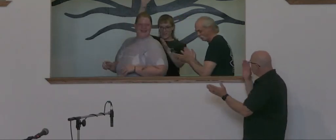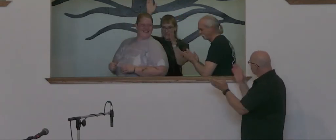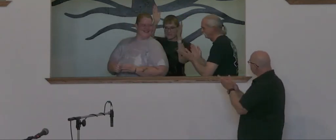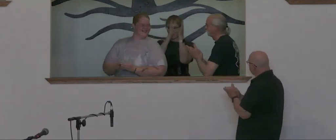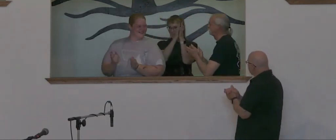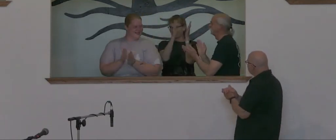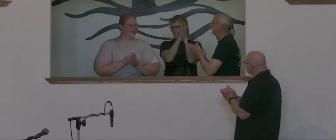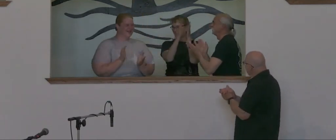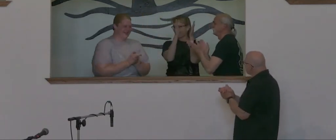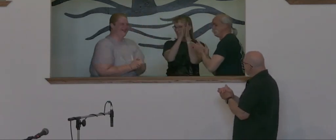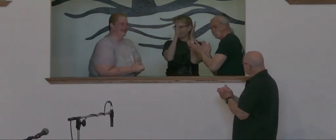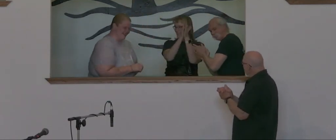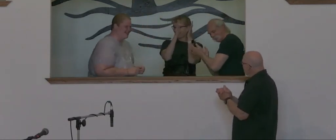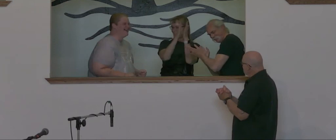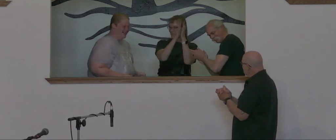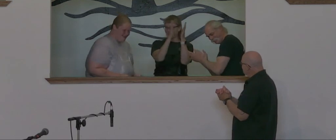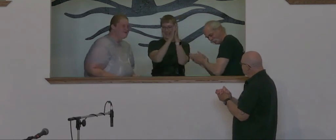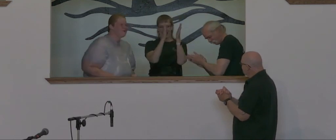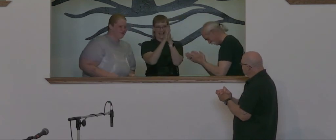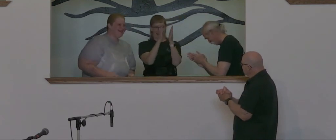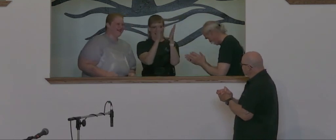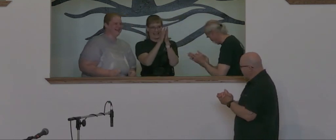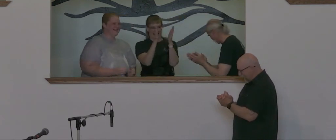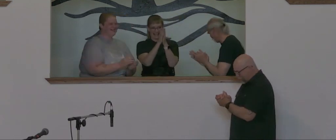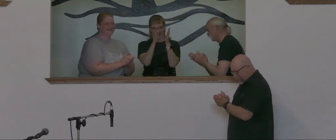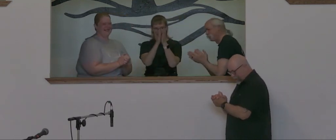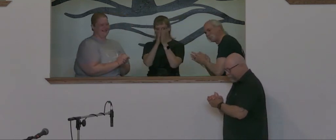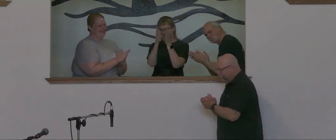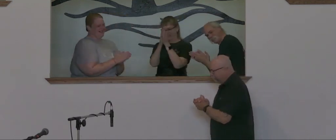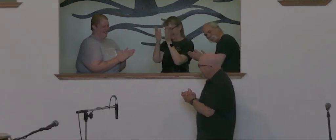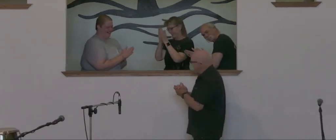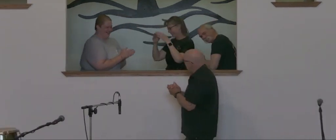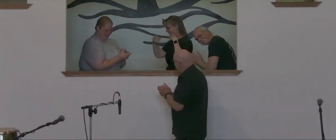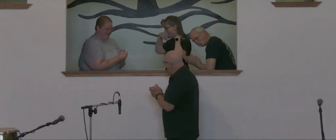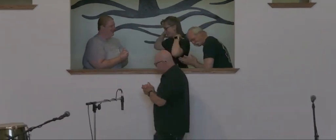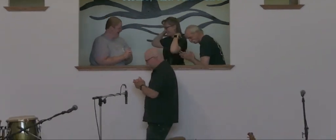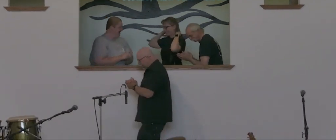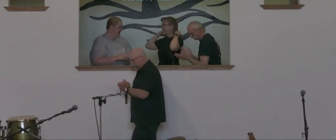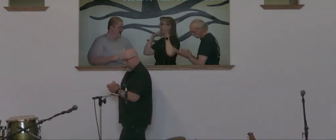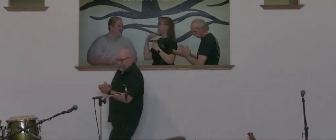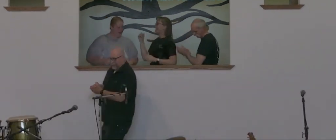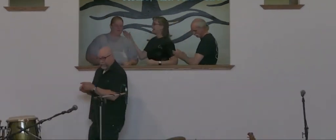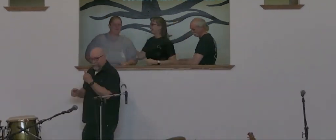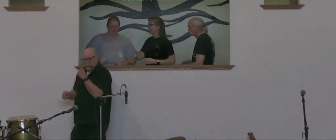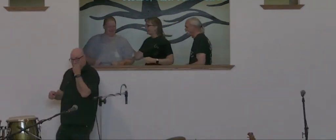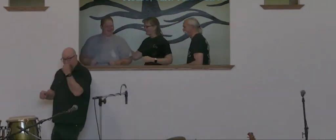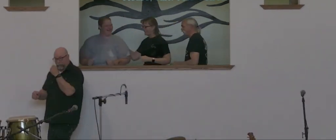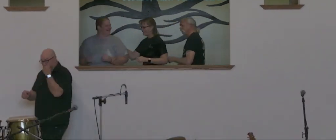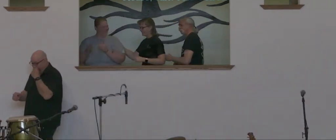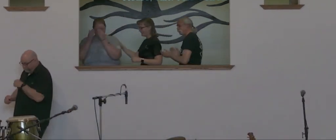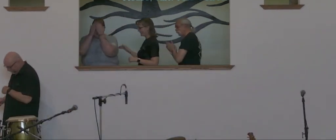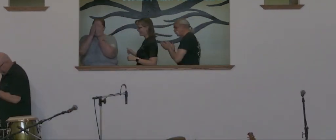Yeah! Woo, girlfriend, that's what I'm talking about. Amen. Amen, amen. Look at that